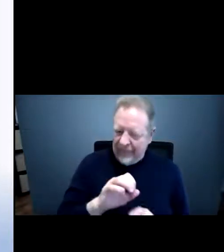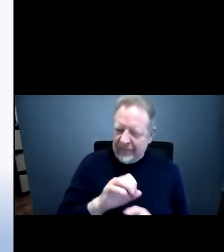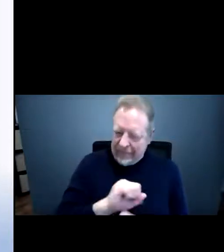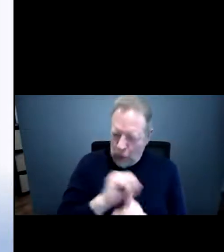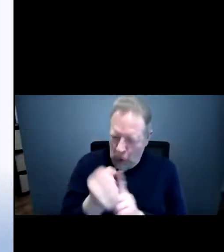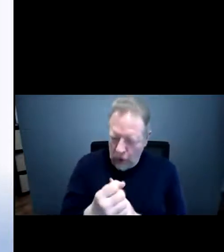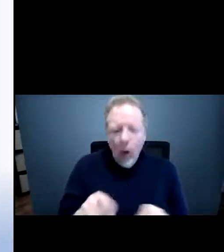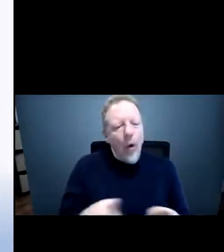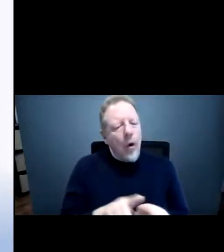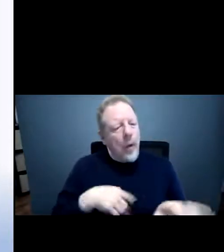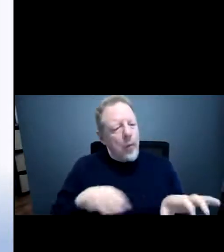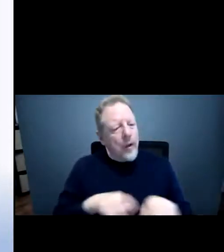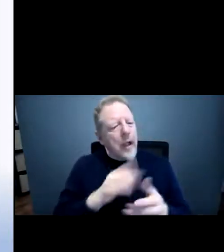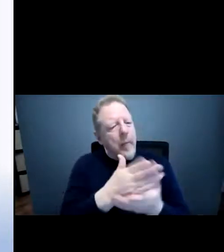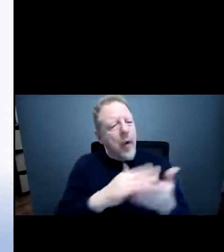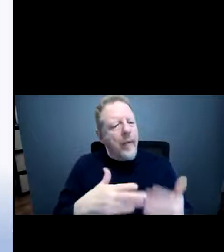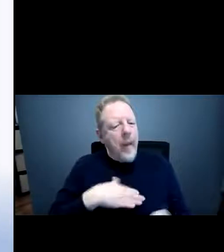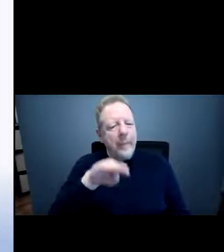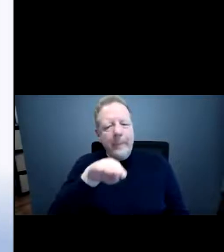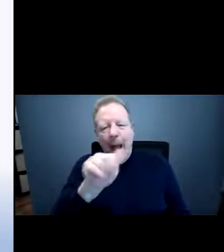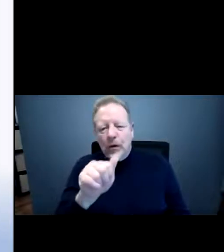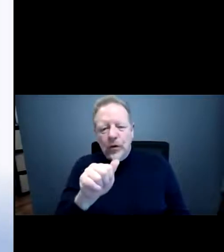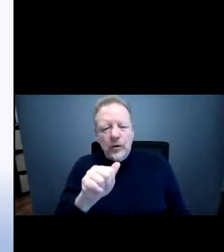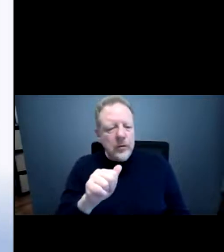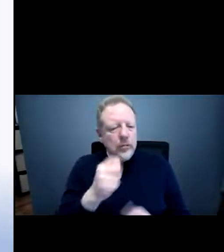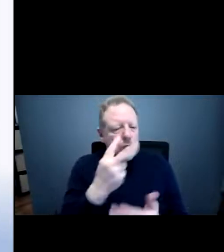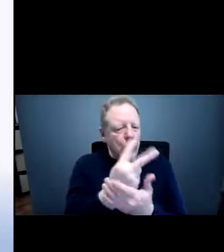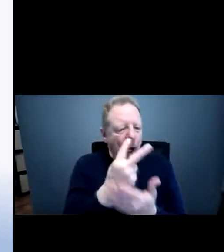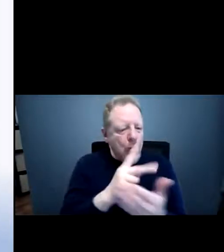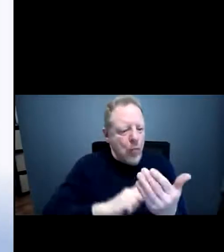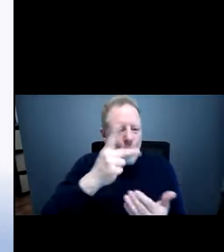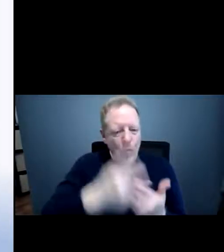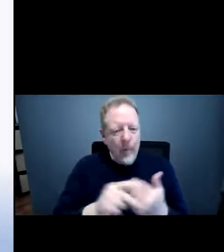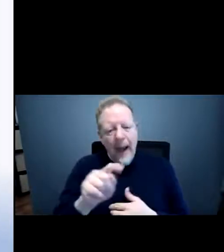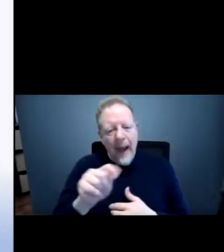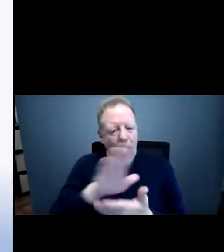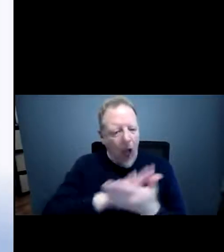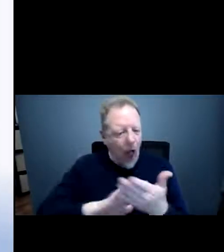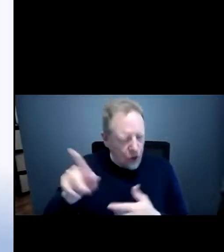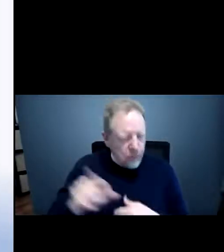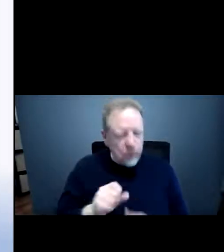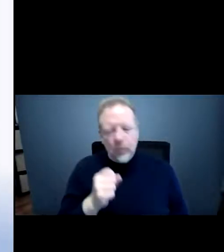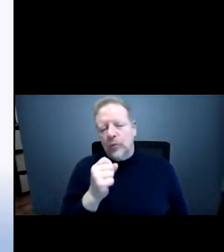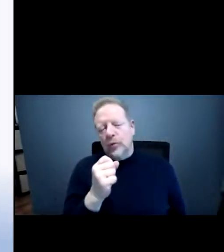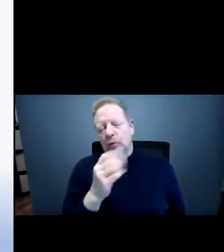part of my master's program at my college. So it